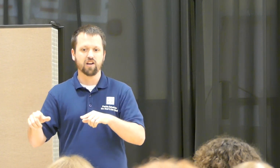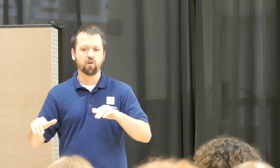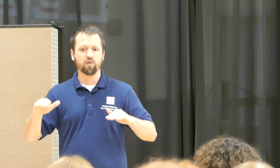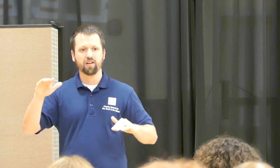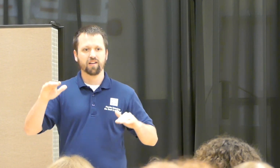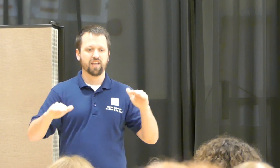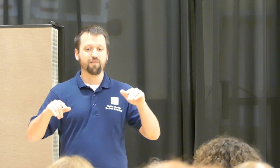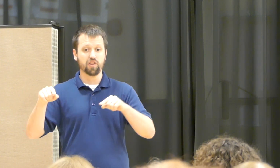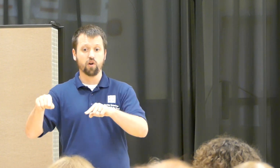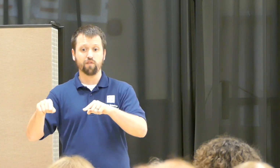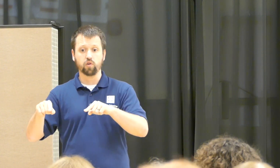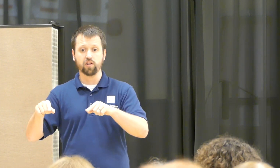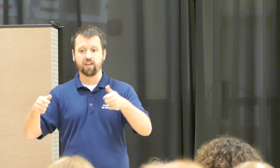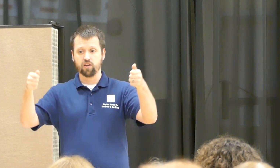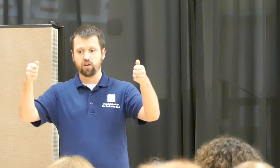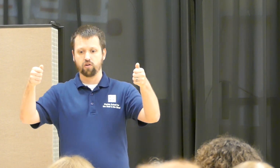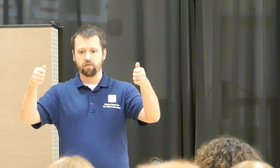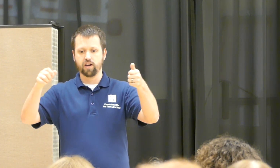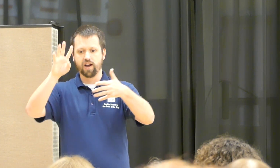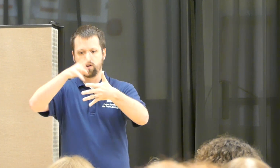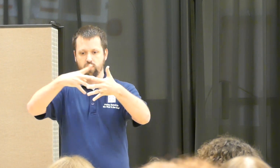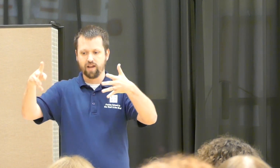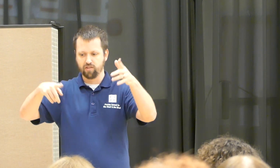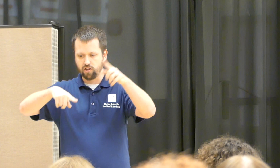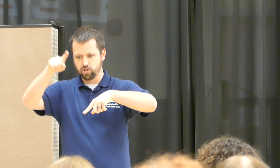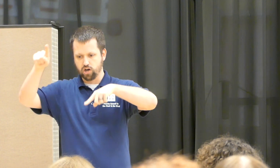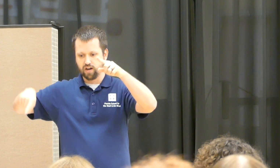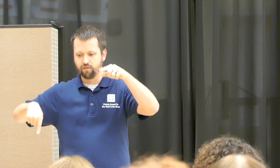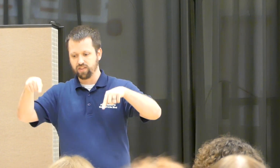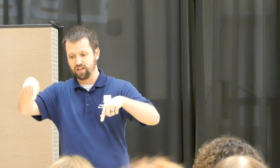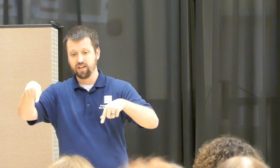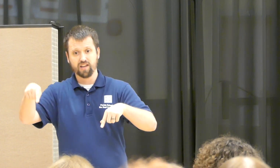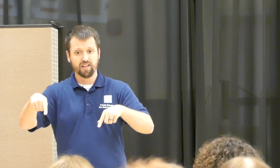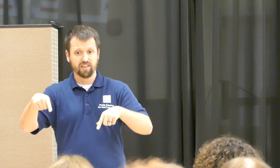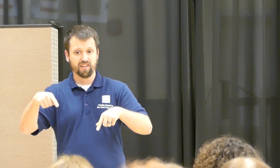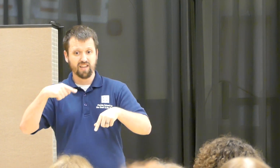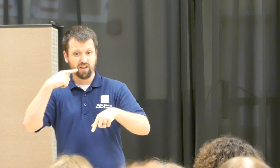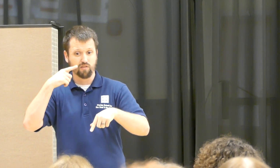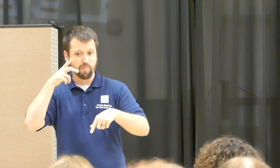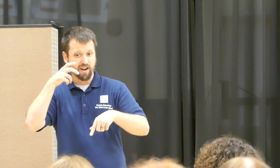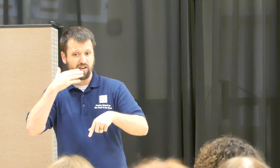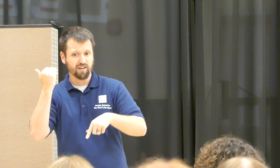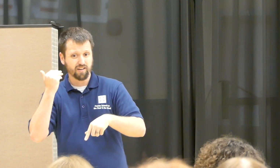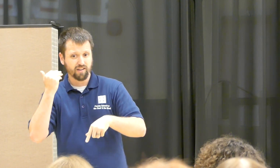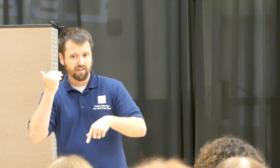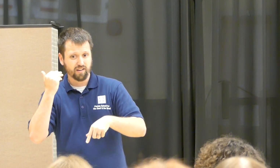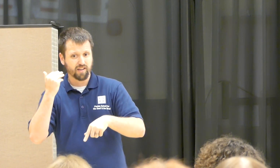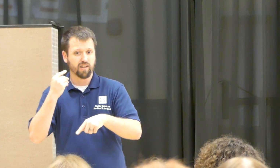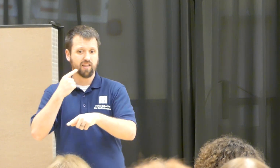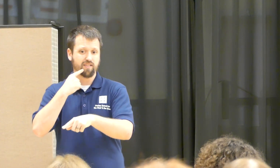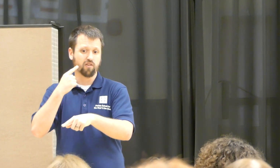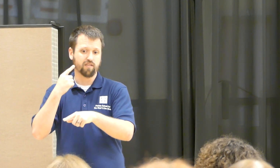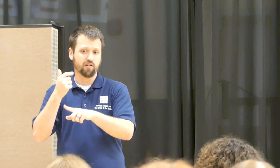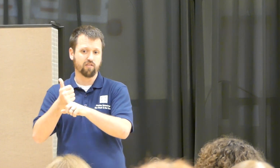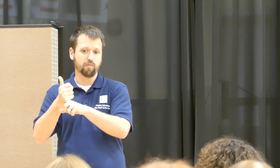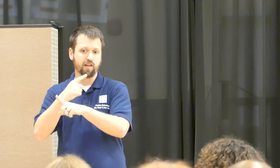So even though if you looked at, an audiogram and saw the chart and everything, he hears better, he still considers himself